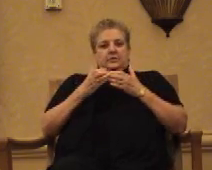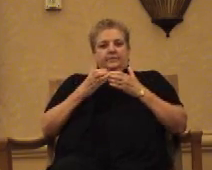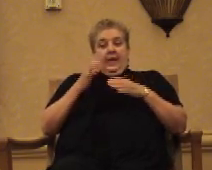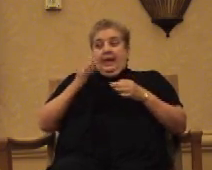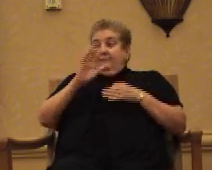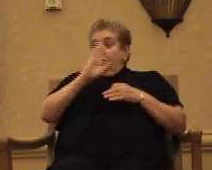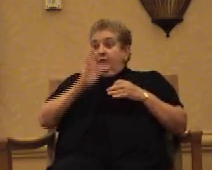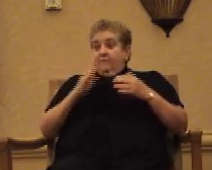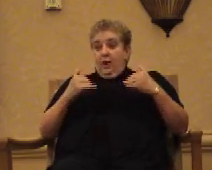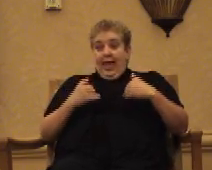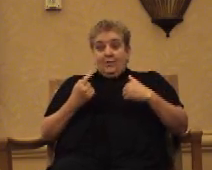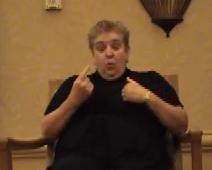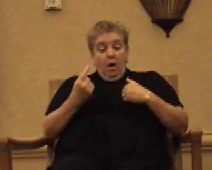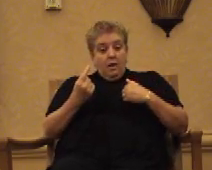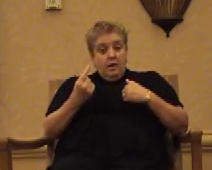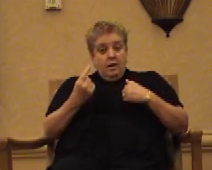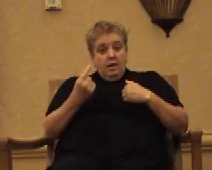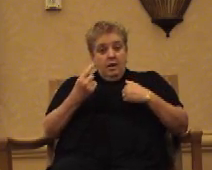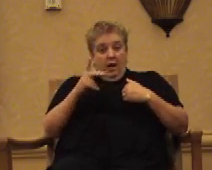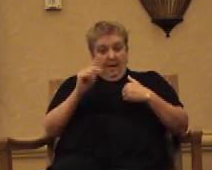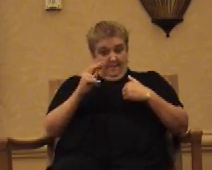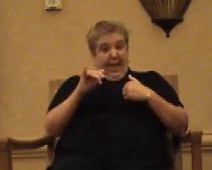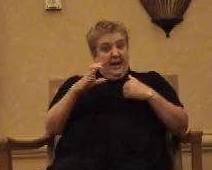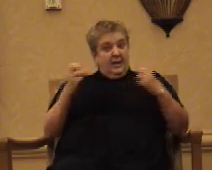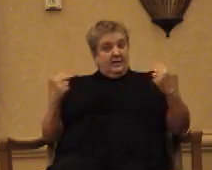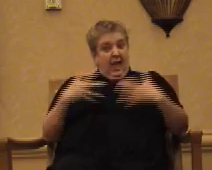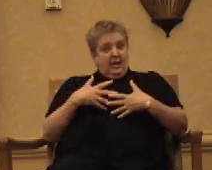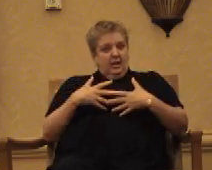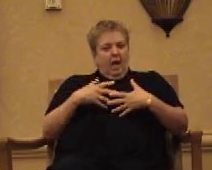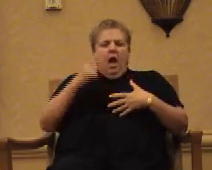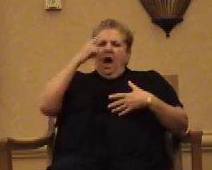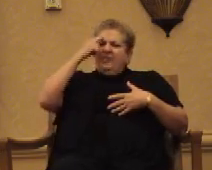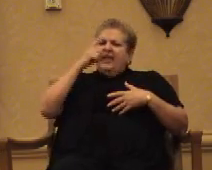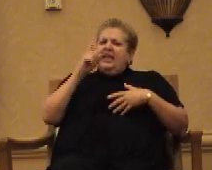a panic attack, they're just, I think only women should have them, personally.